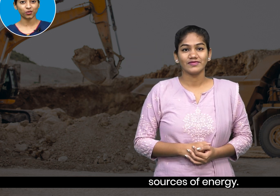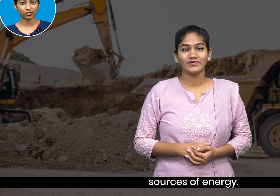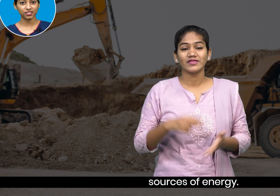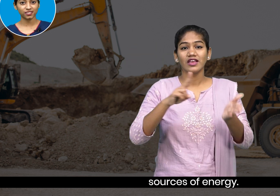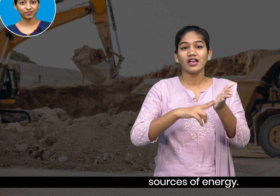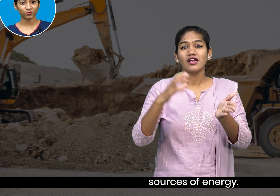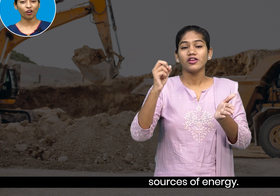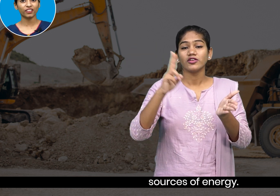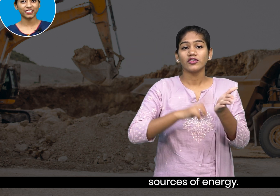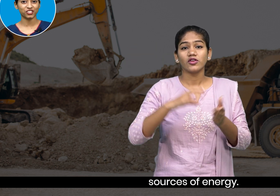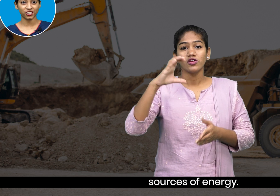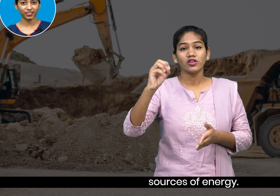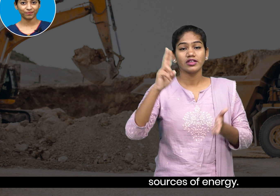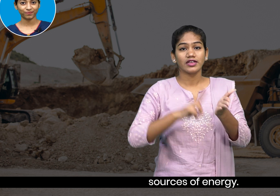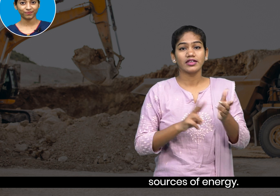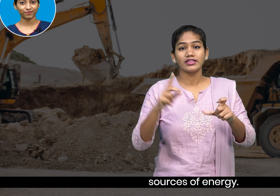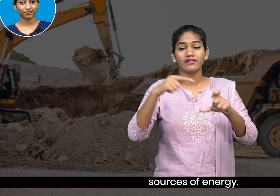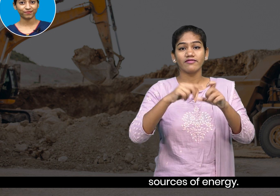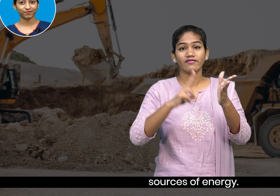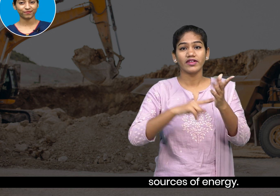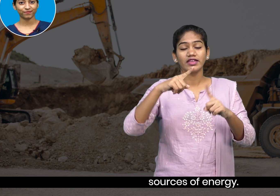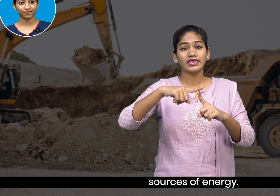Non-conventional sources of energy